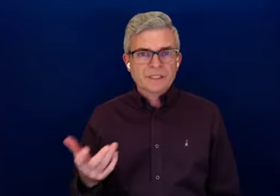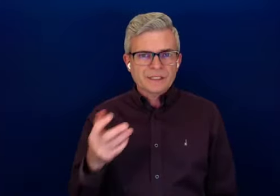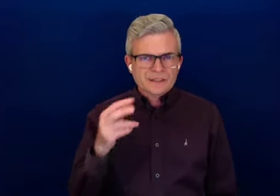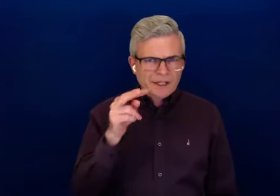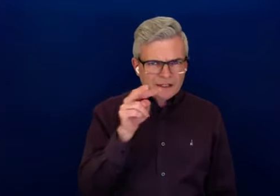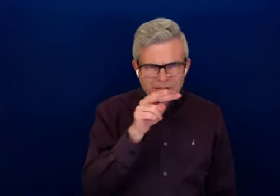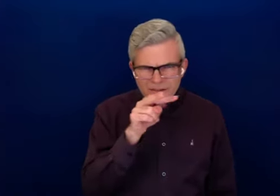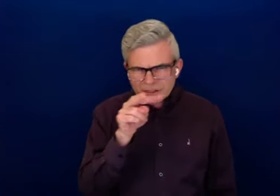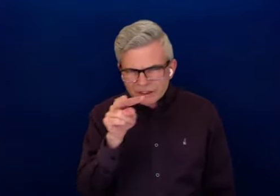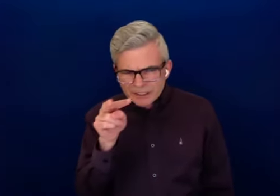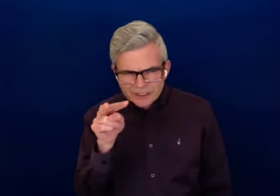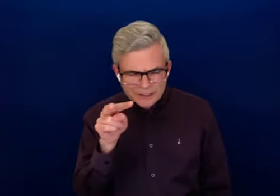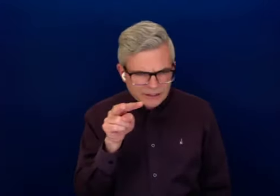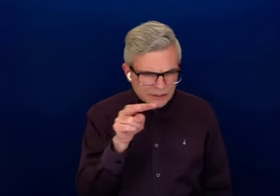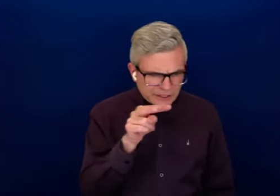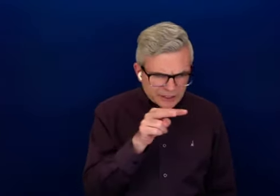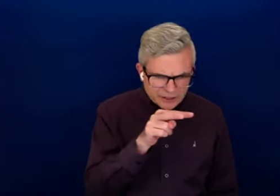15 seconds